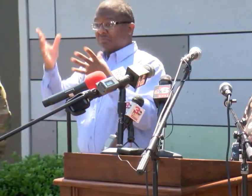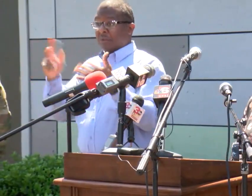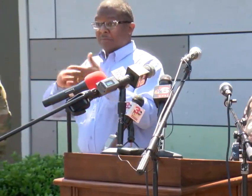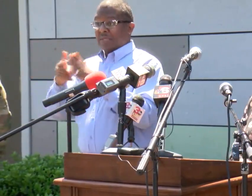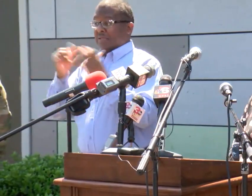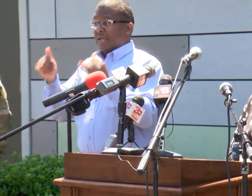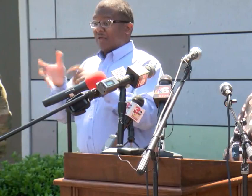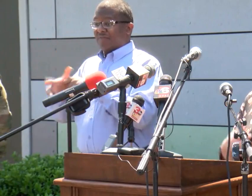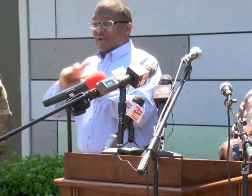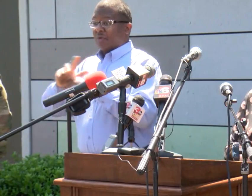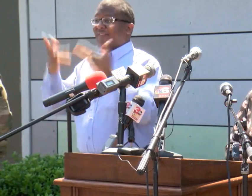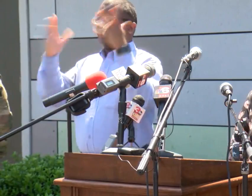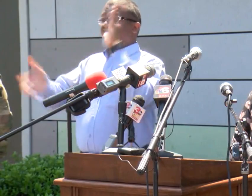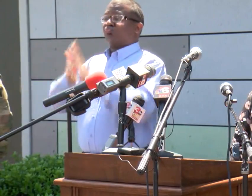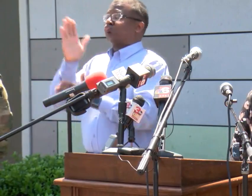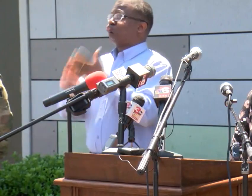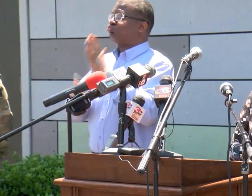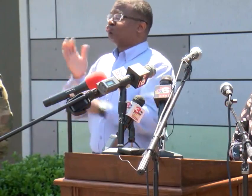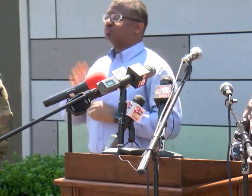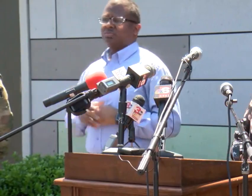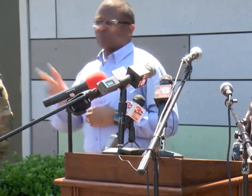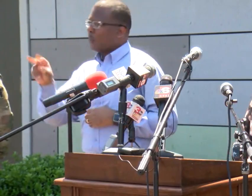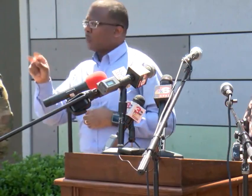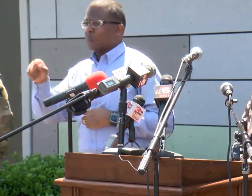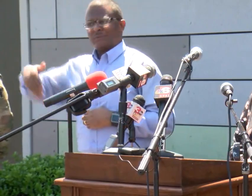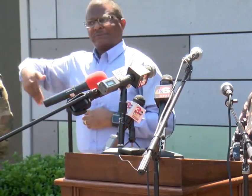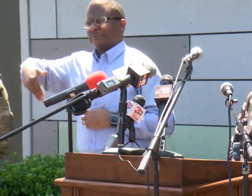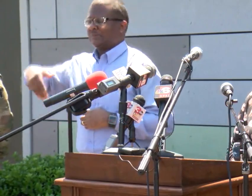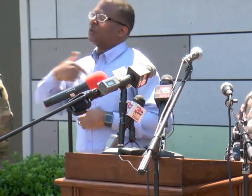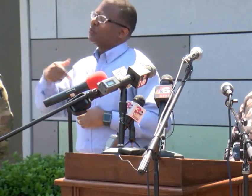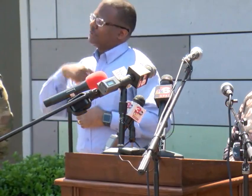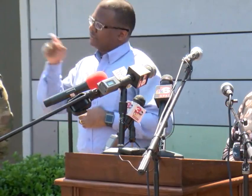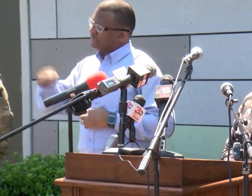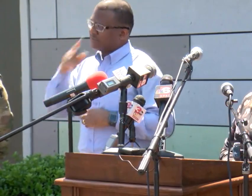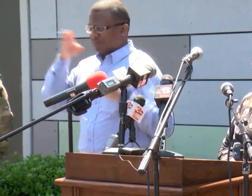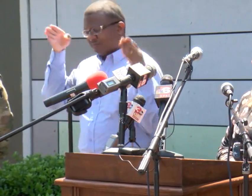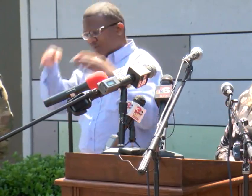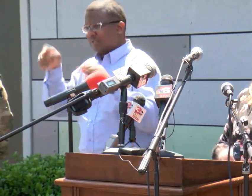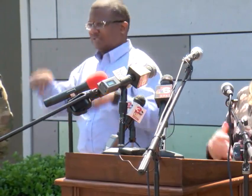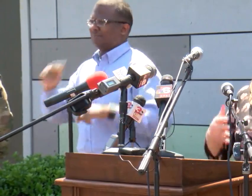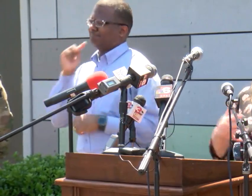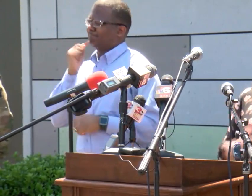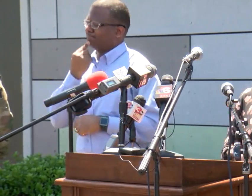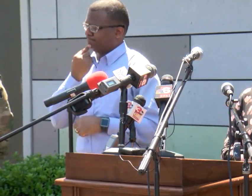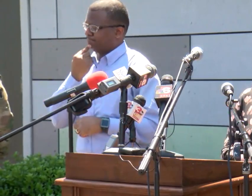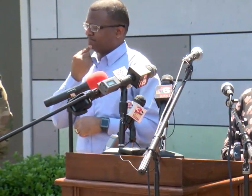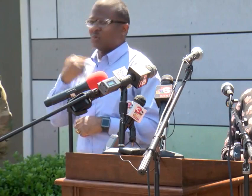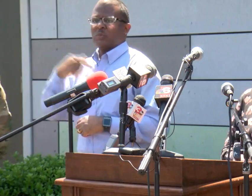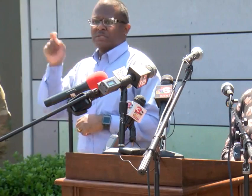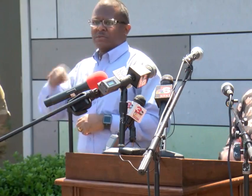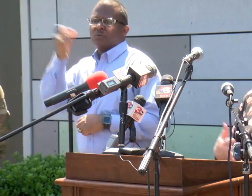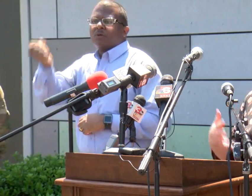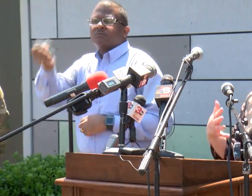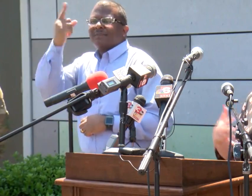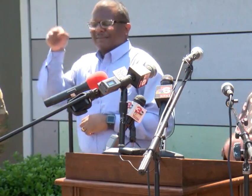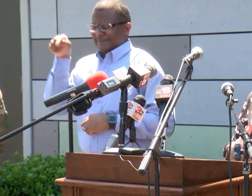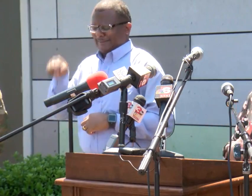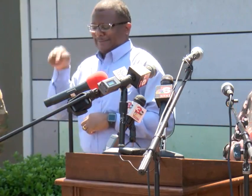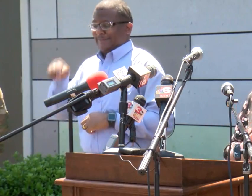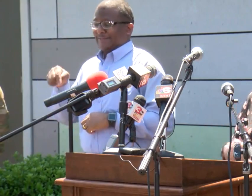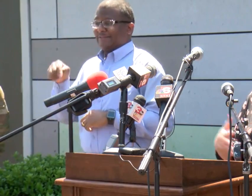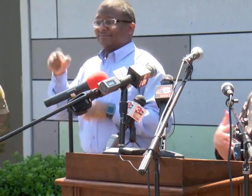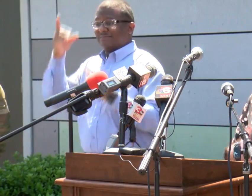yet. While we are seeing improvement, we still need to take this very seriously. We need to understand that